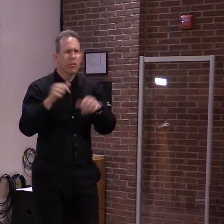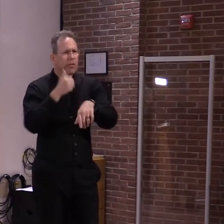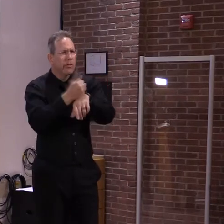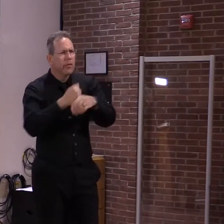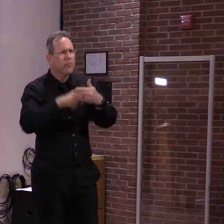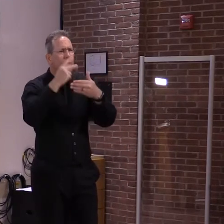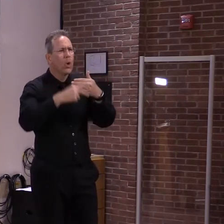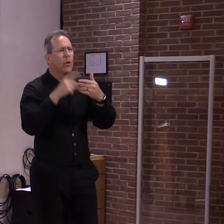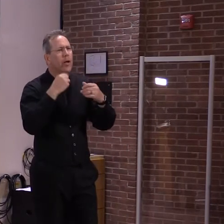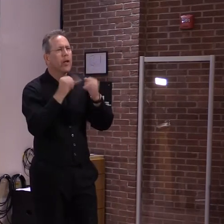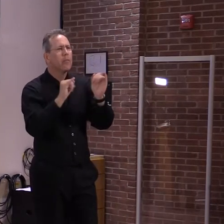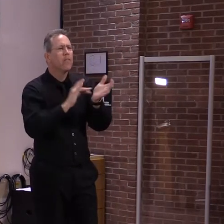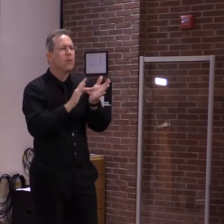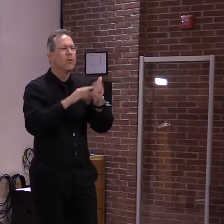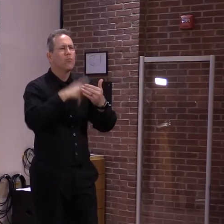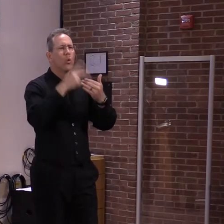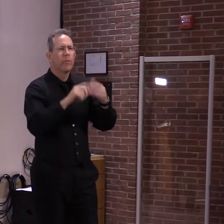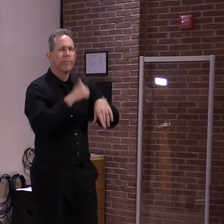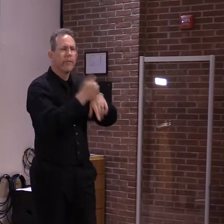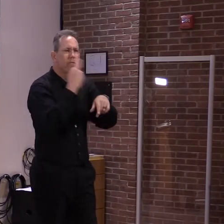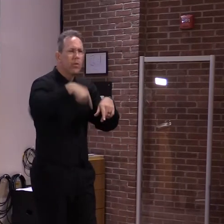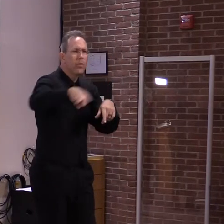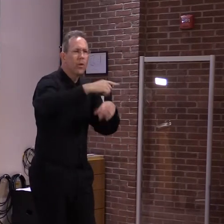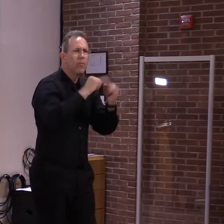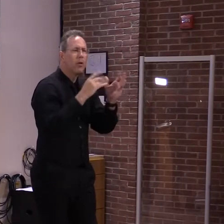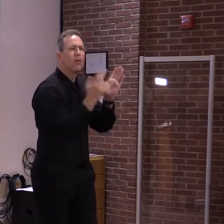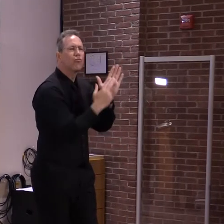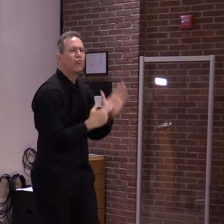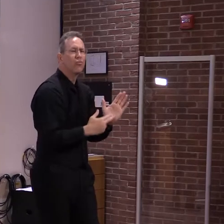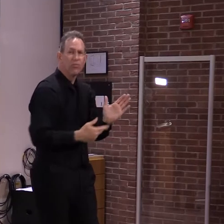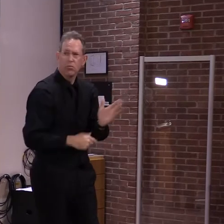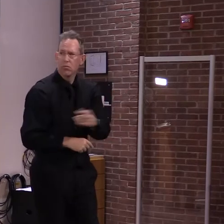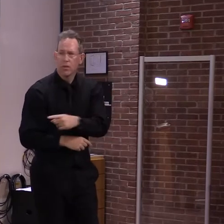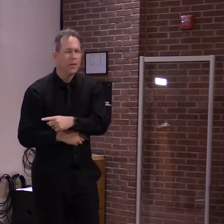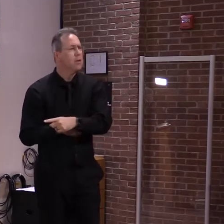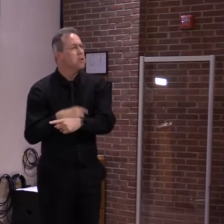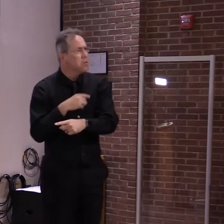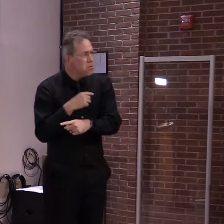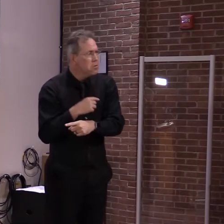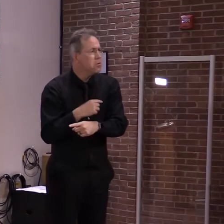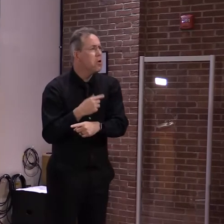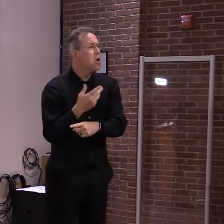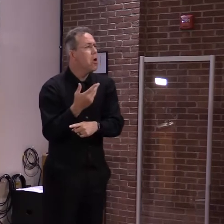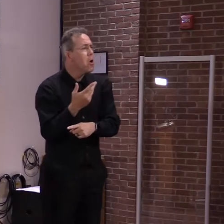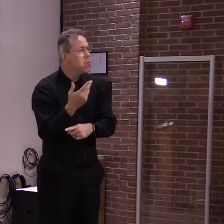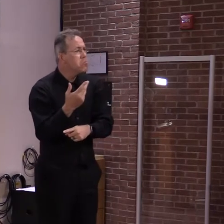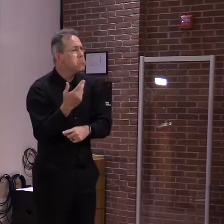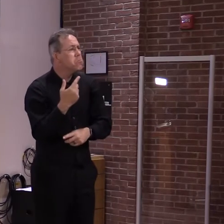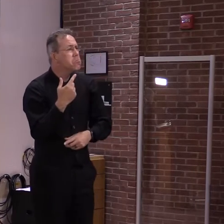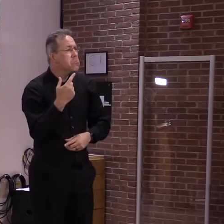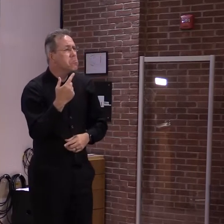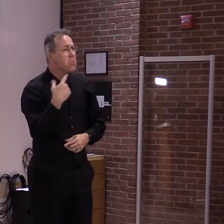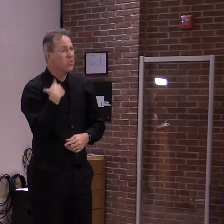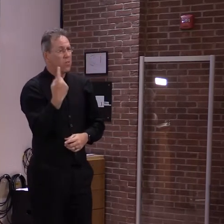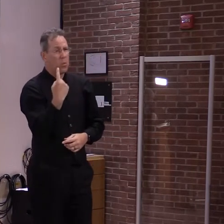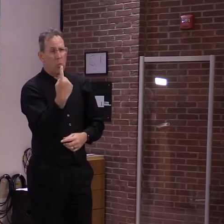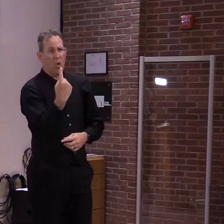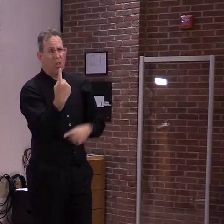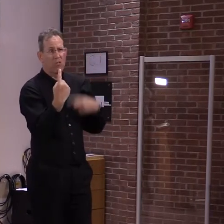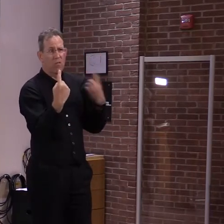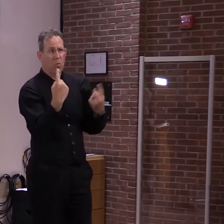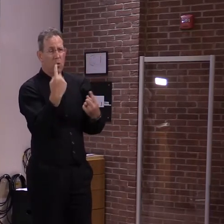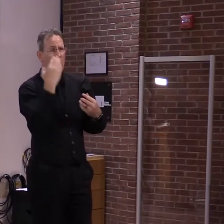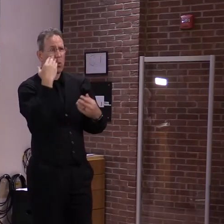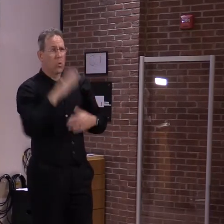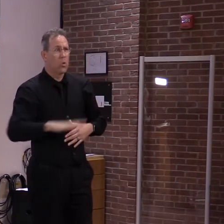got to, I'll get back to you, Aaron, on if there are others. Okay. What